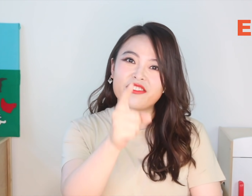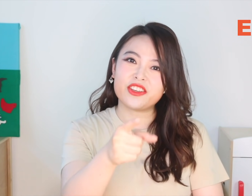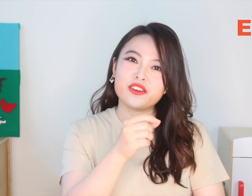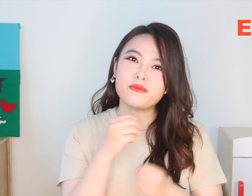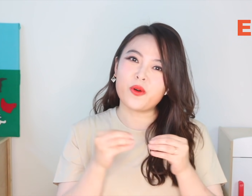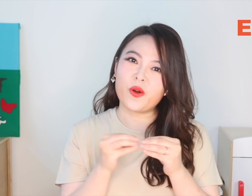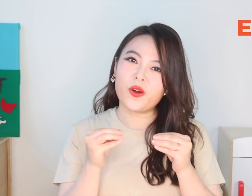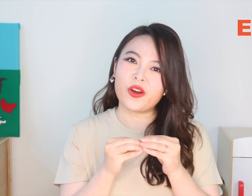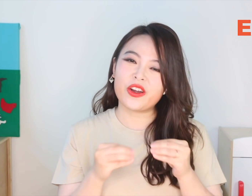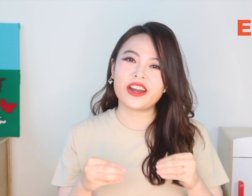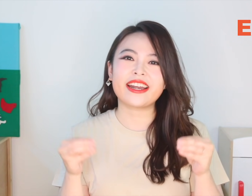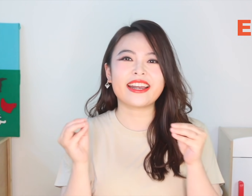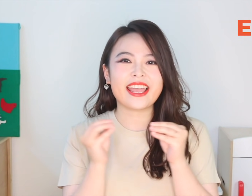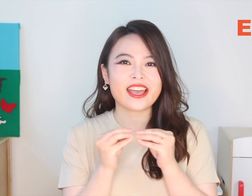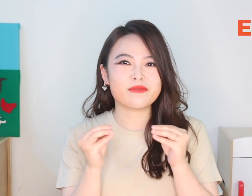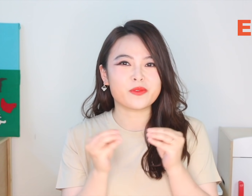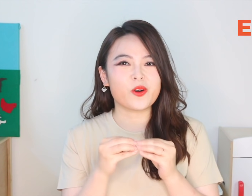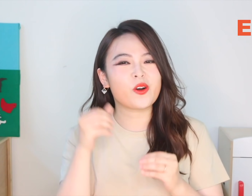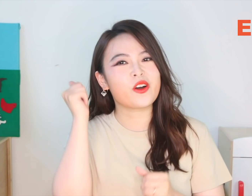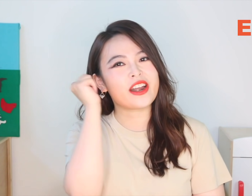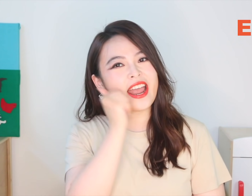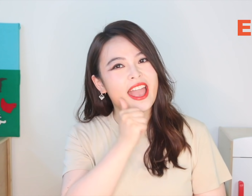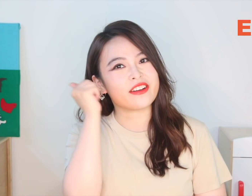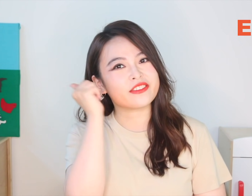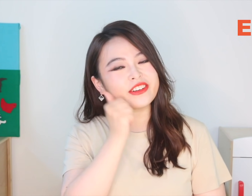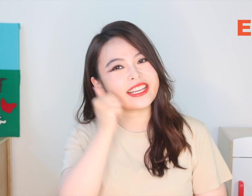you more and more every